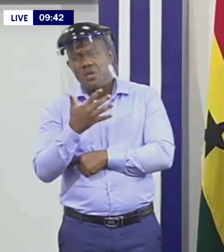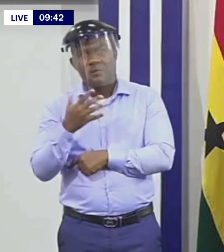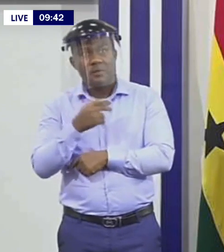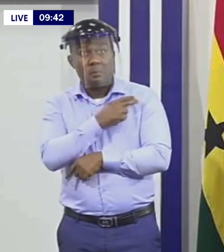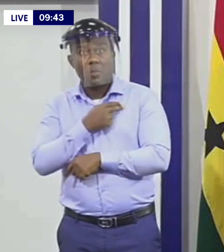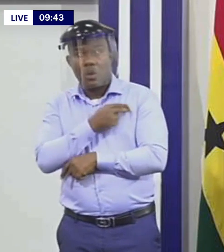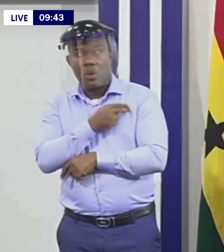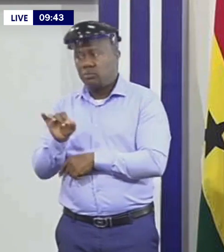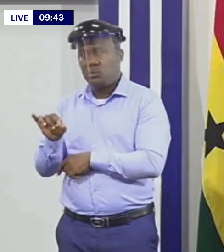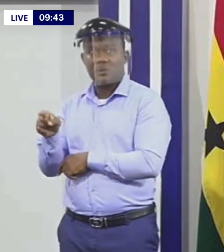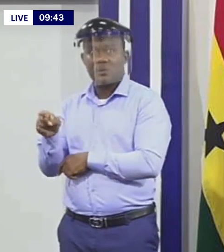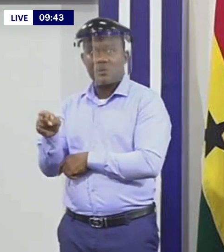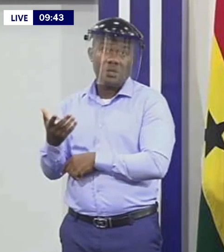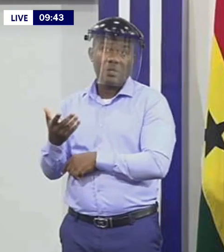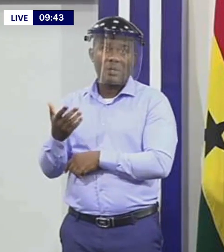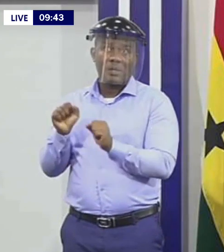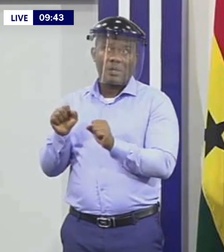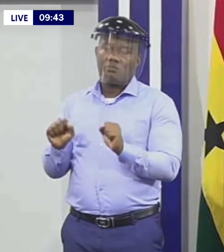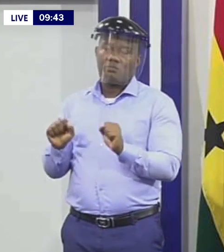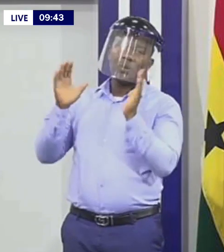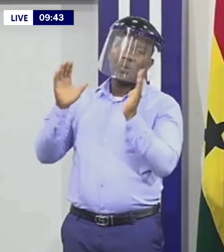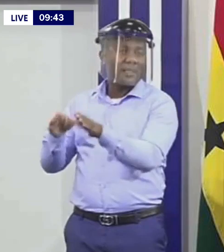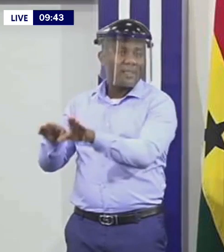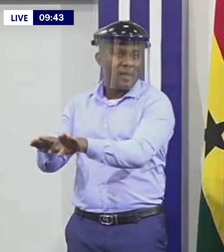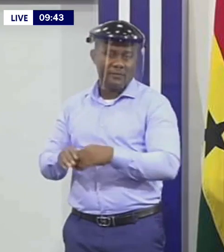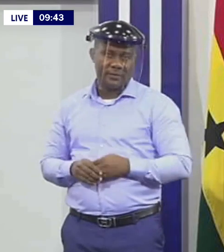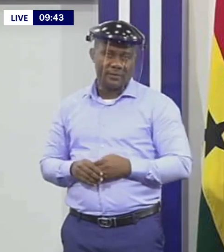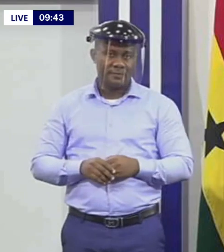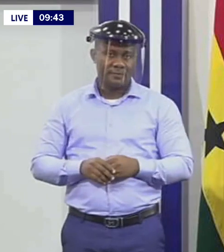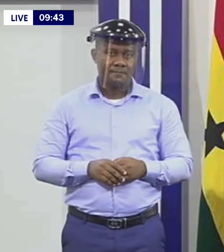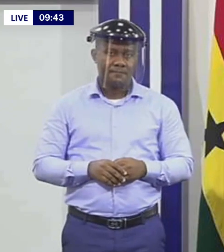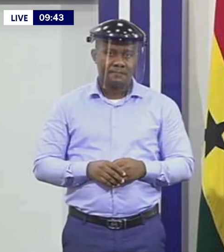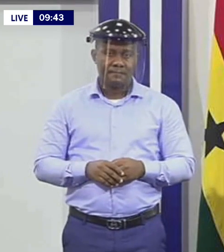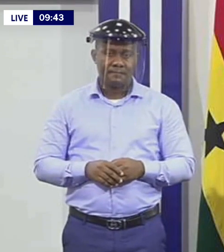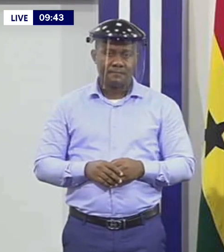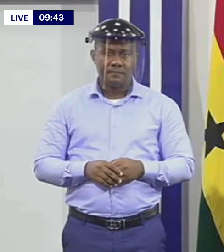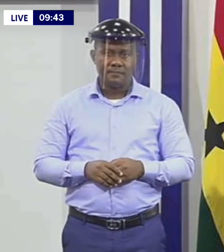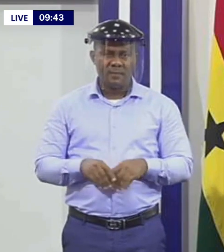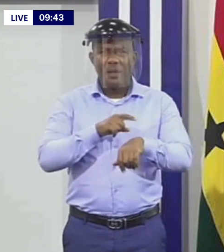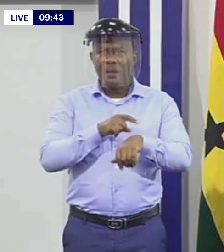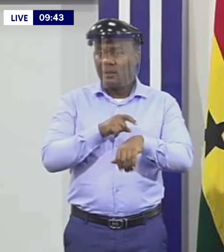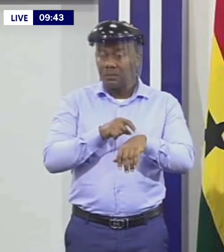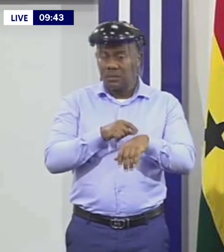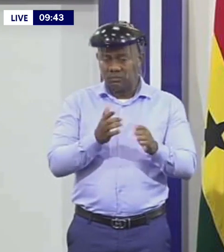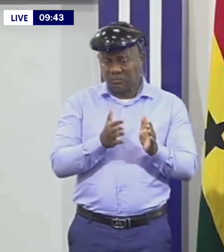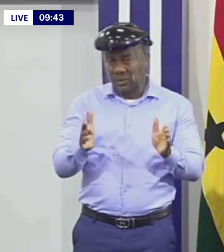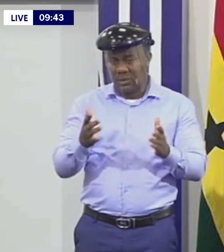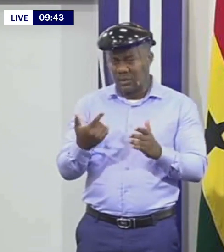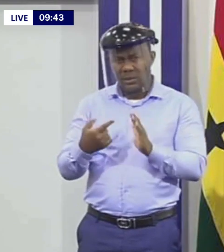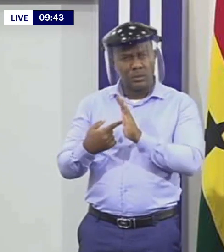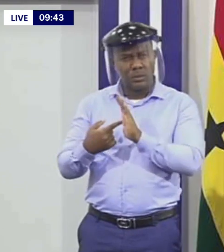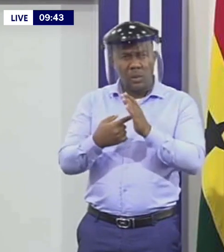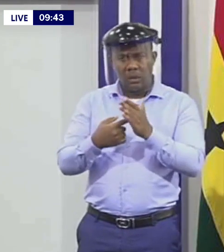hospitalization. Some of these people may succumb to it. The median time for exhibiting initial